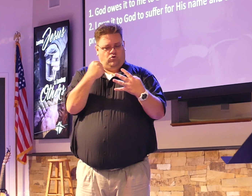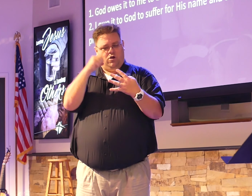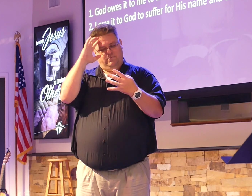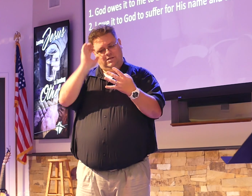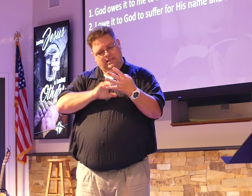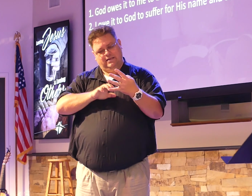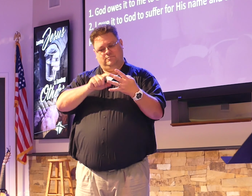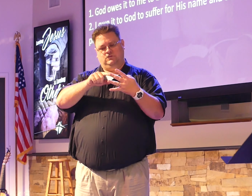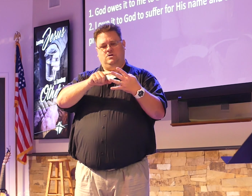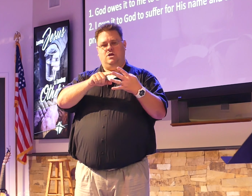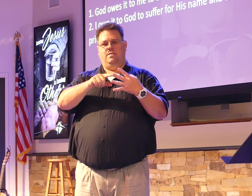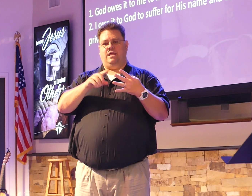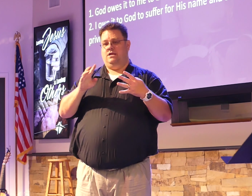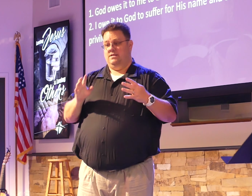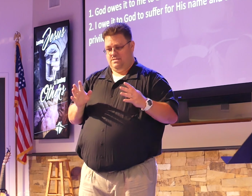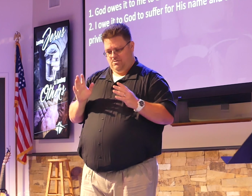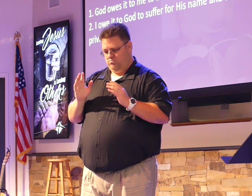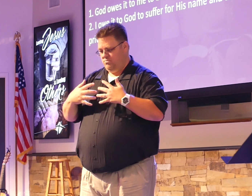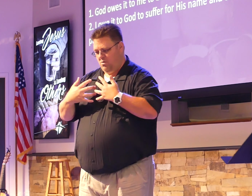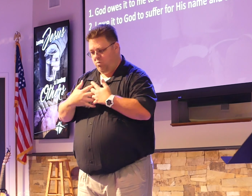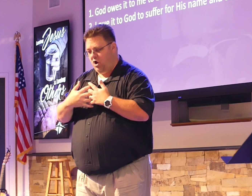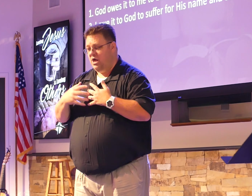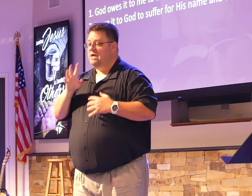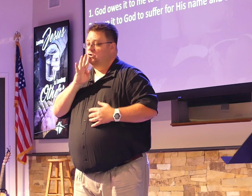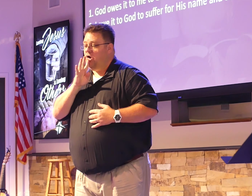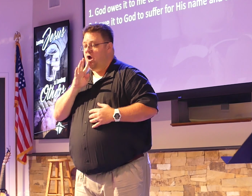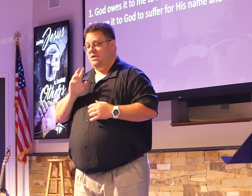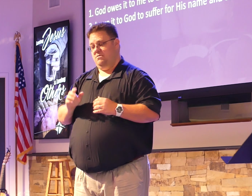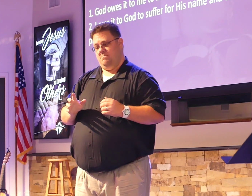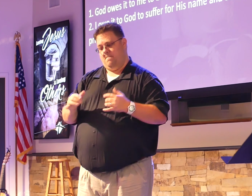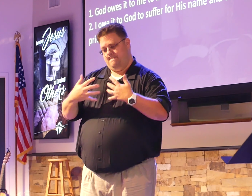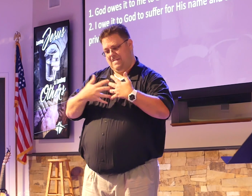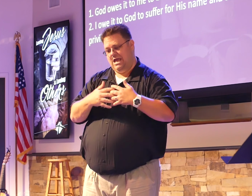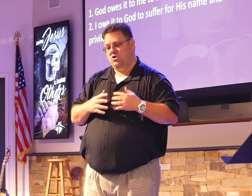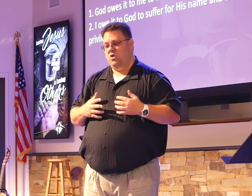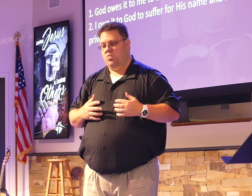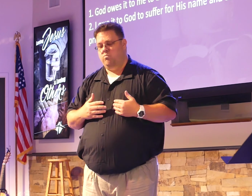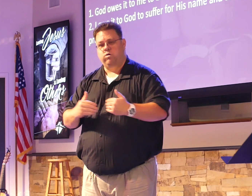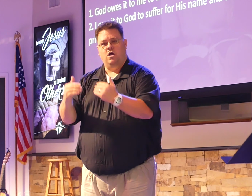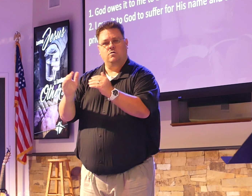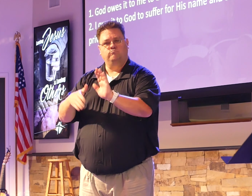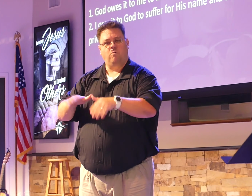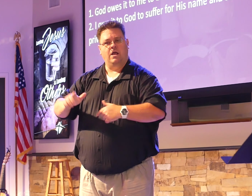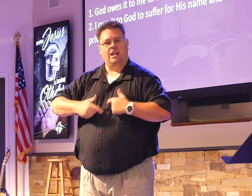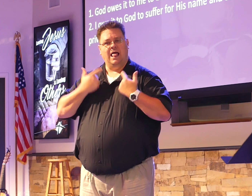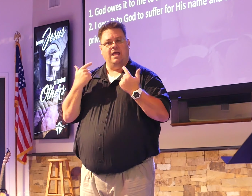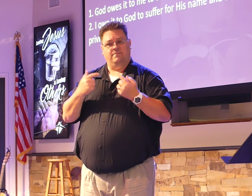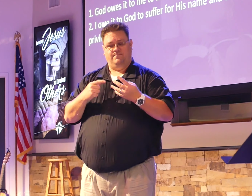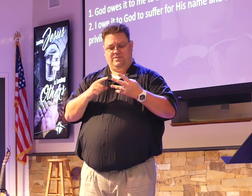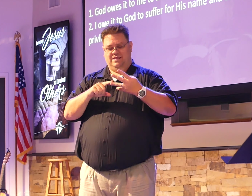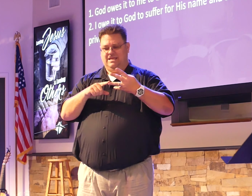walked the talk. They glorified Christ. They stayed faithful even during times of suffering. But now, here's the key.